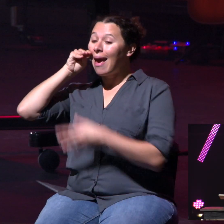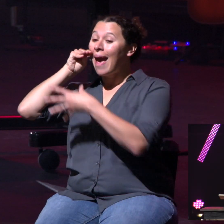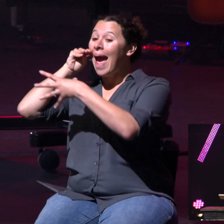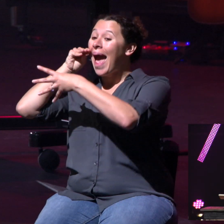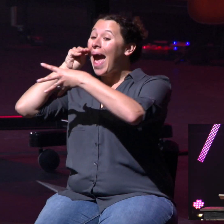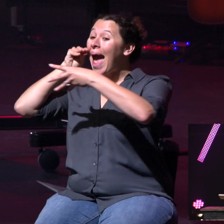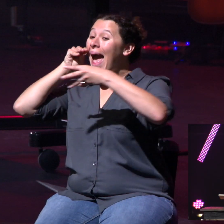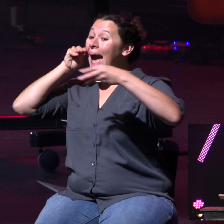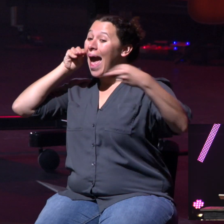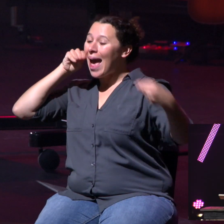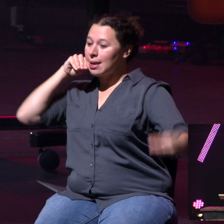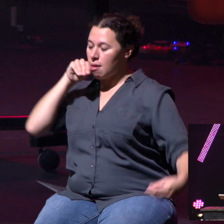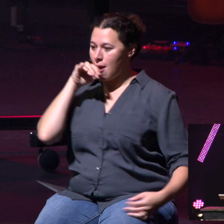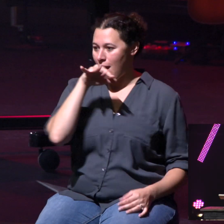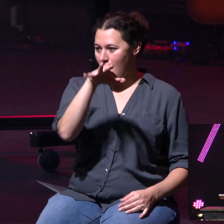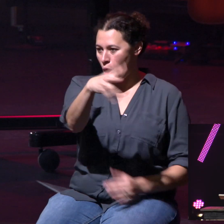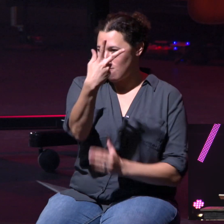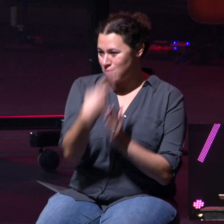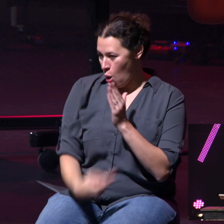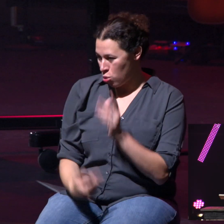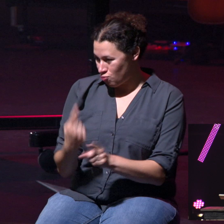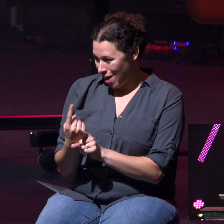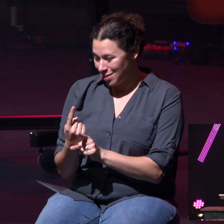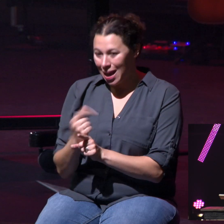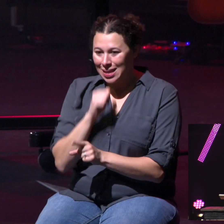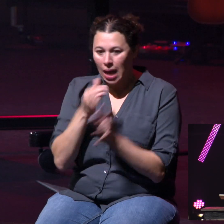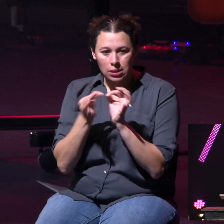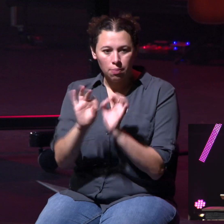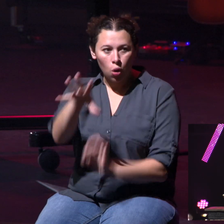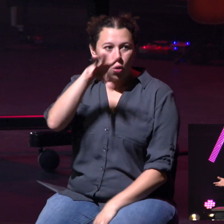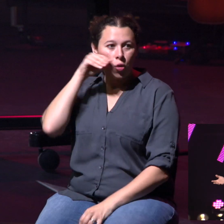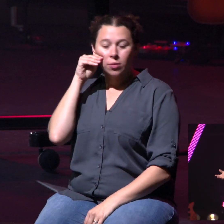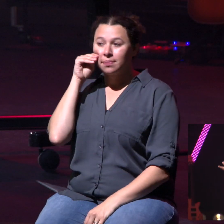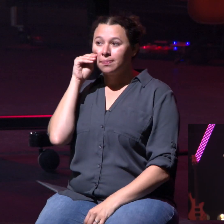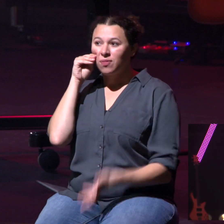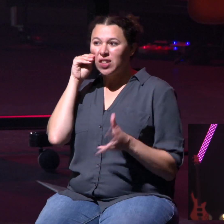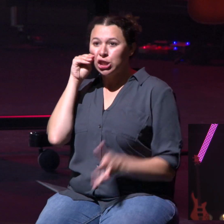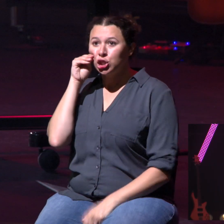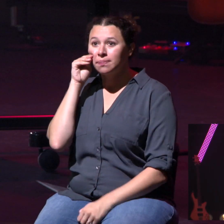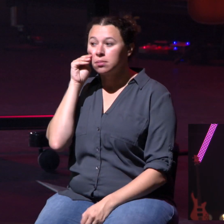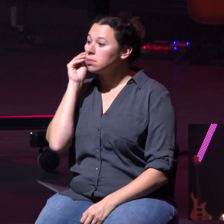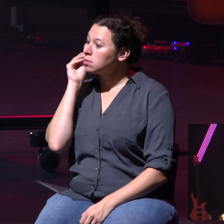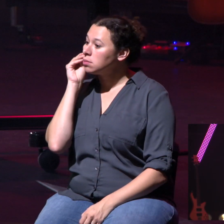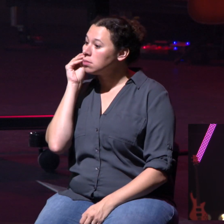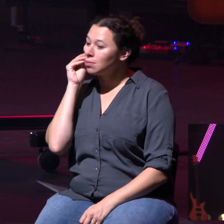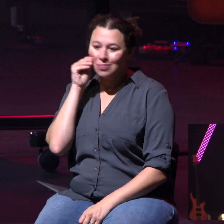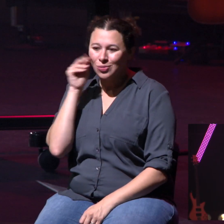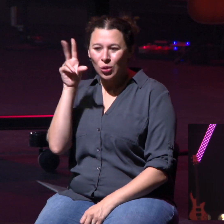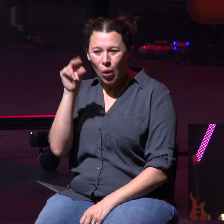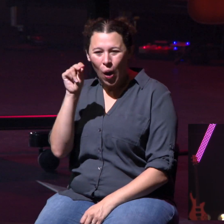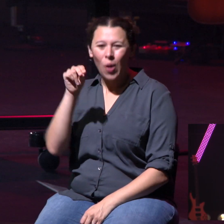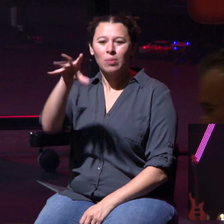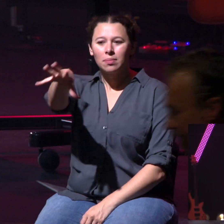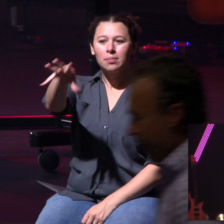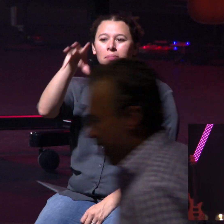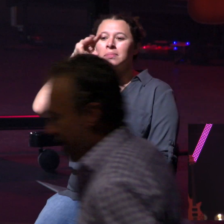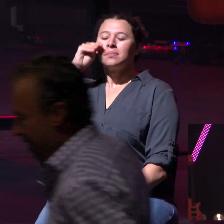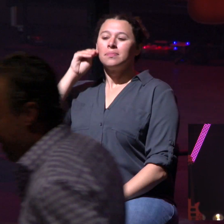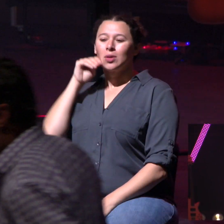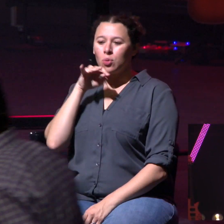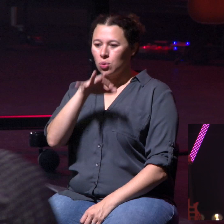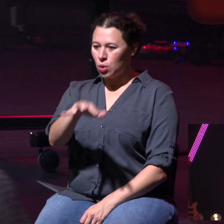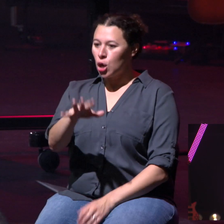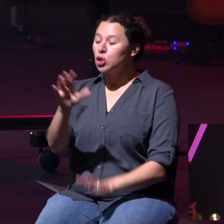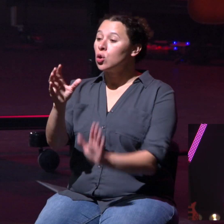it was also meant to go out. The Spirit was meant to fill you, to go in, but the Spirit